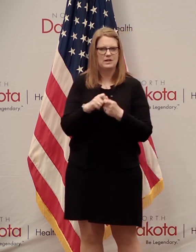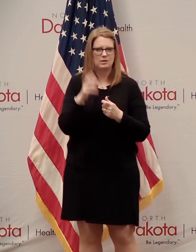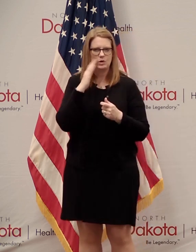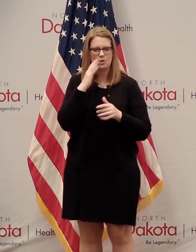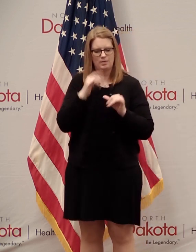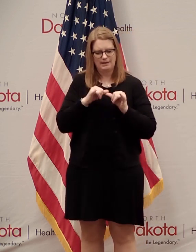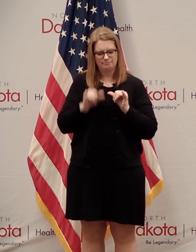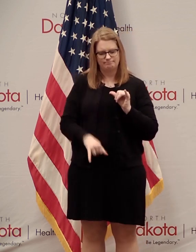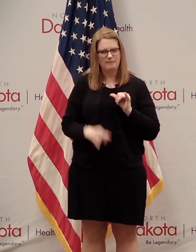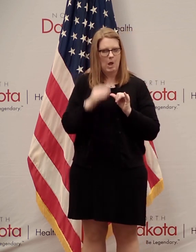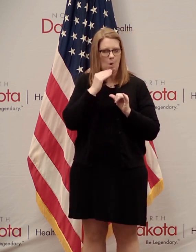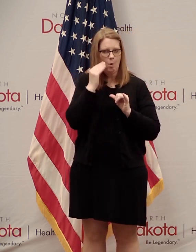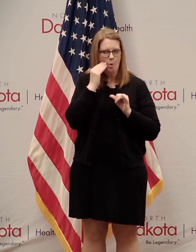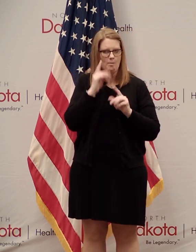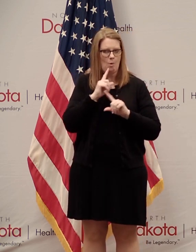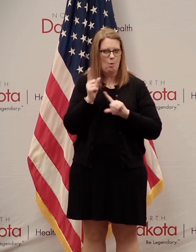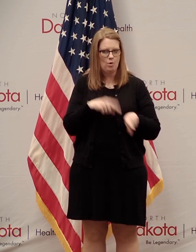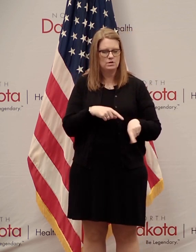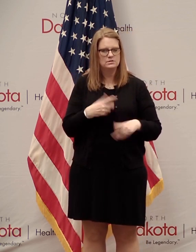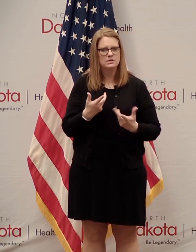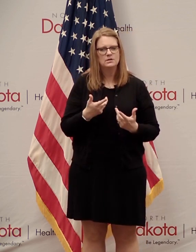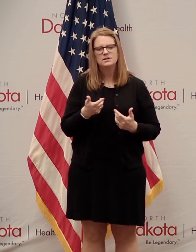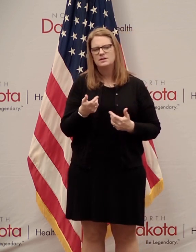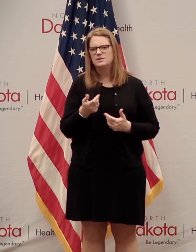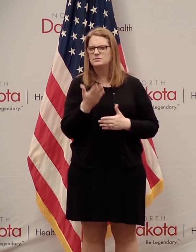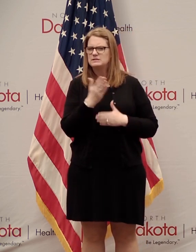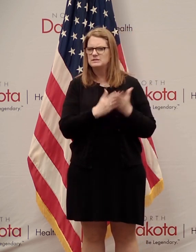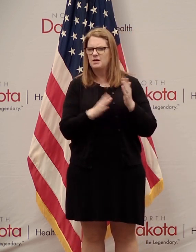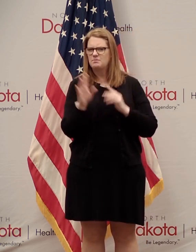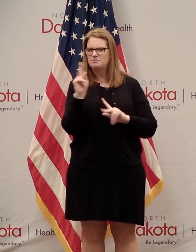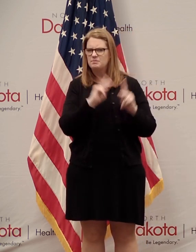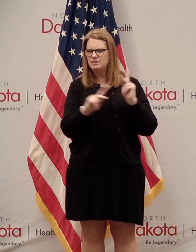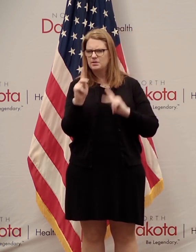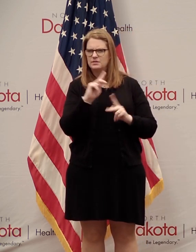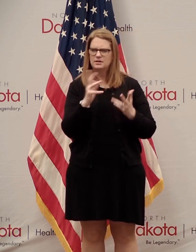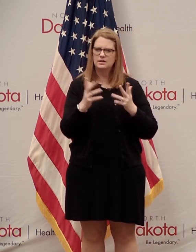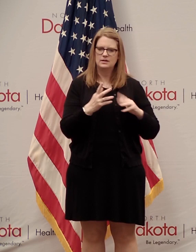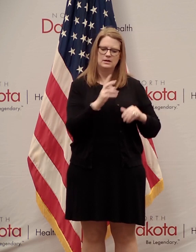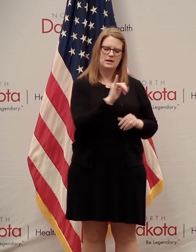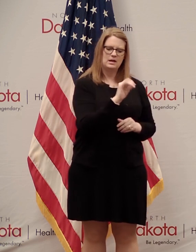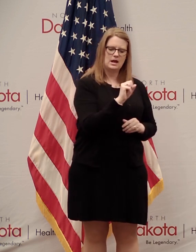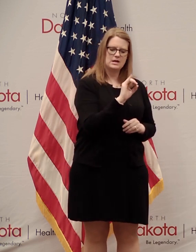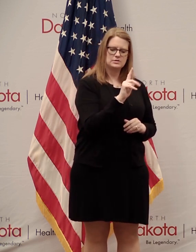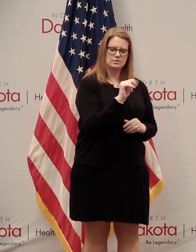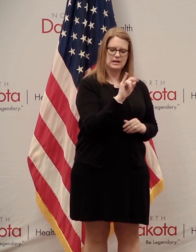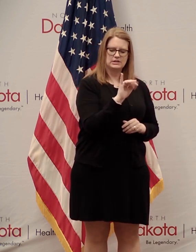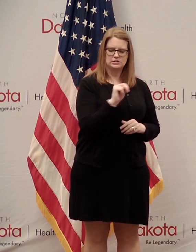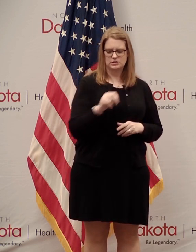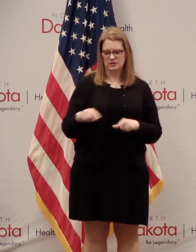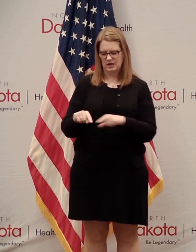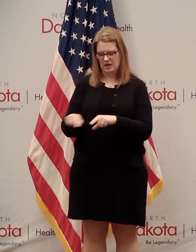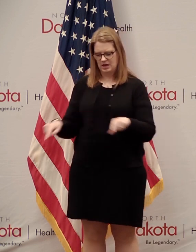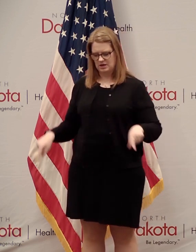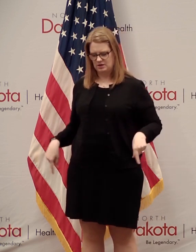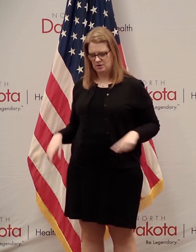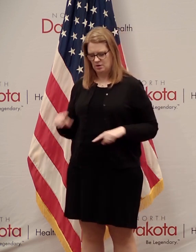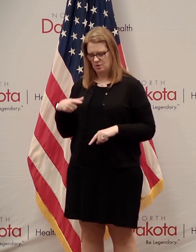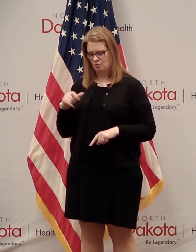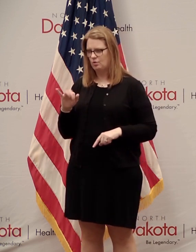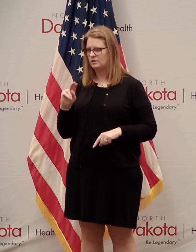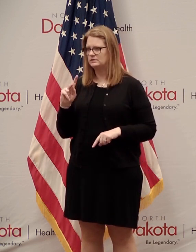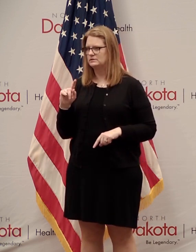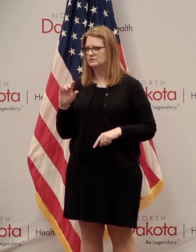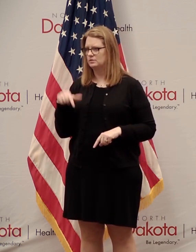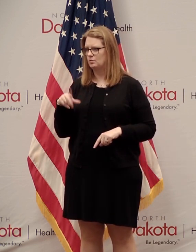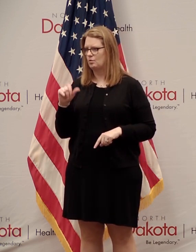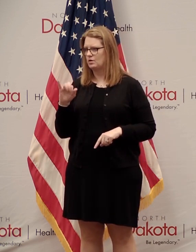again, there were some questions yesterday and has been related to the difference between isolation and quarantine. And I want to cover that first.